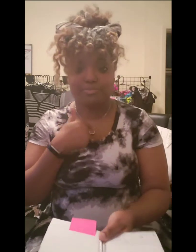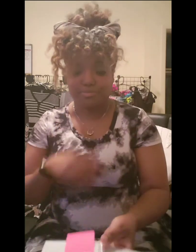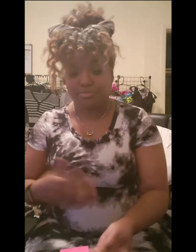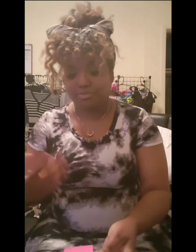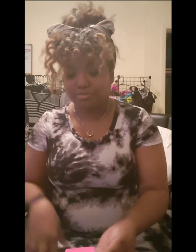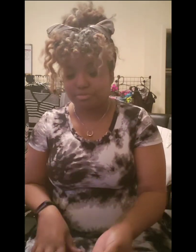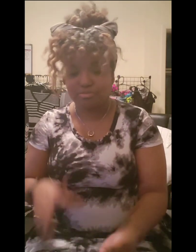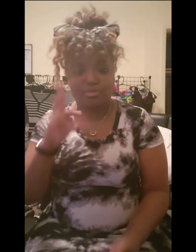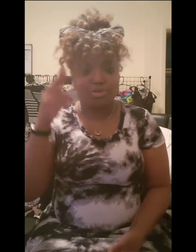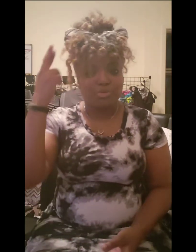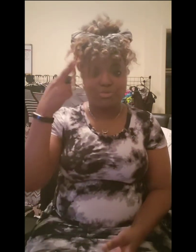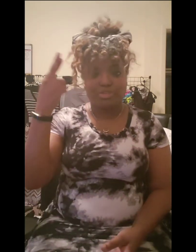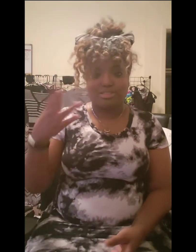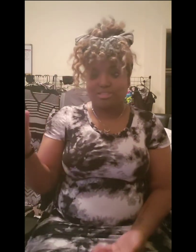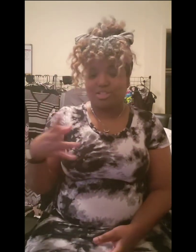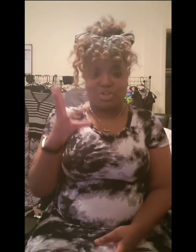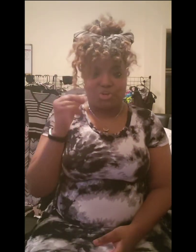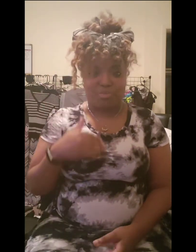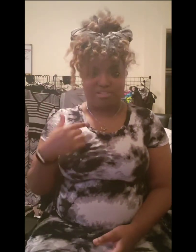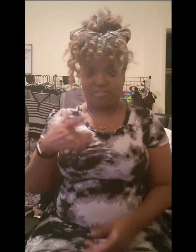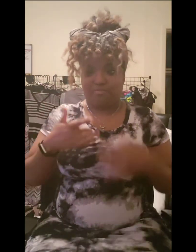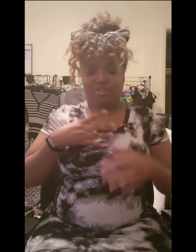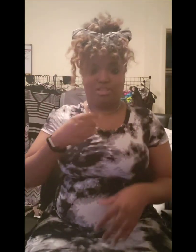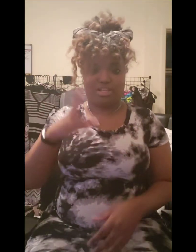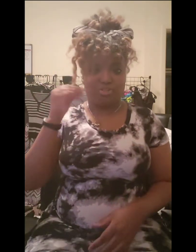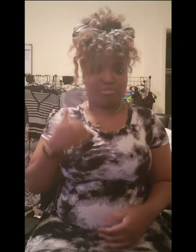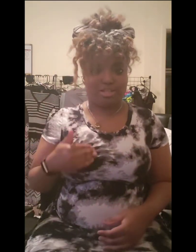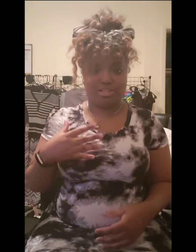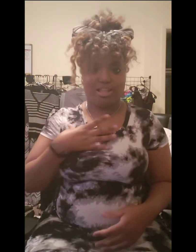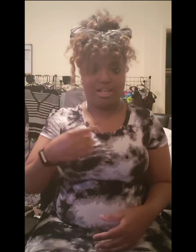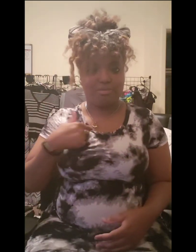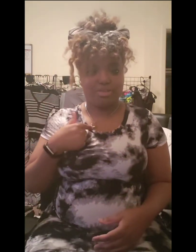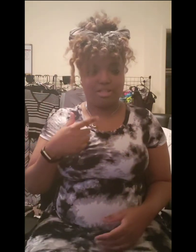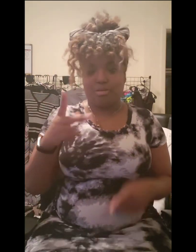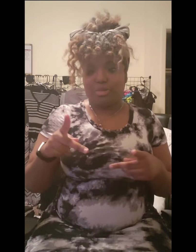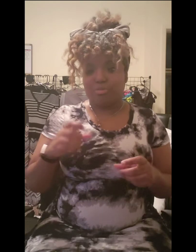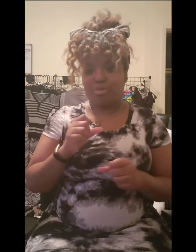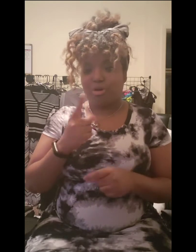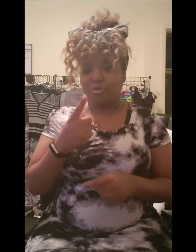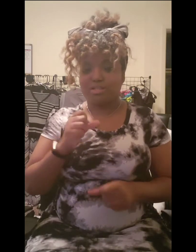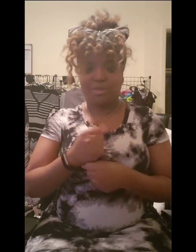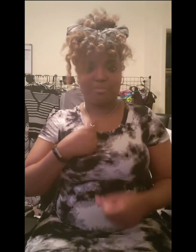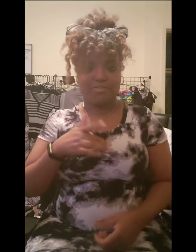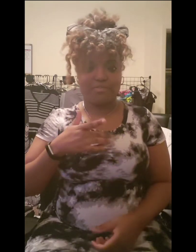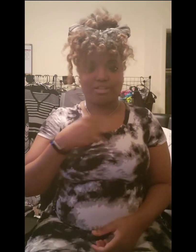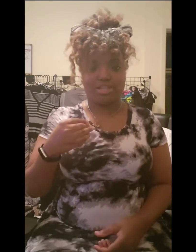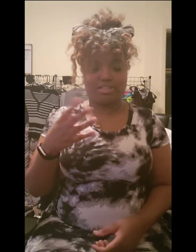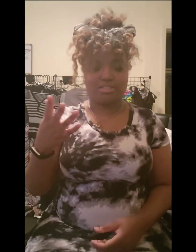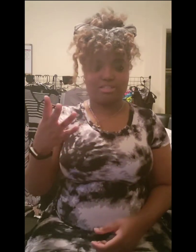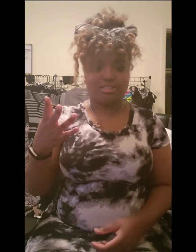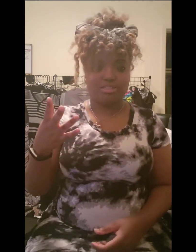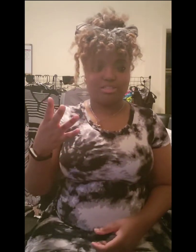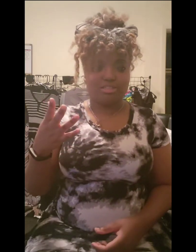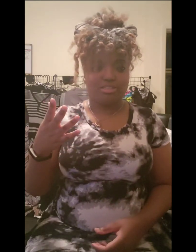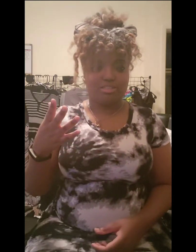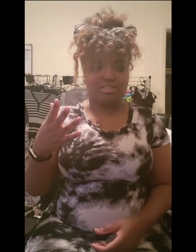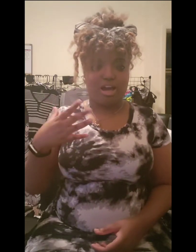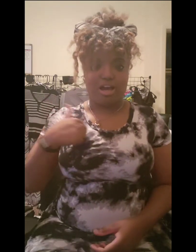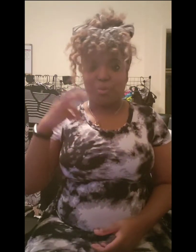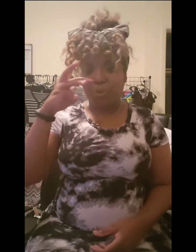stayed to myself. I didn't even want to make friends because they made me feel like I was just, I wasn't important. I was just a nobody. I was